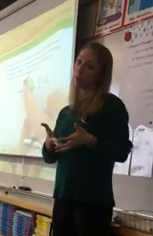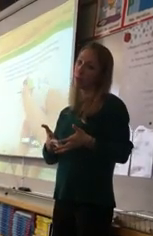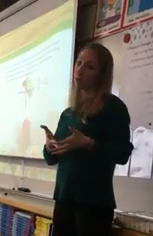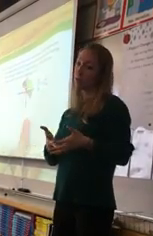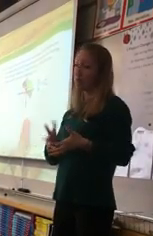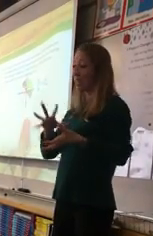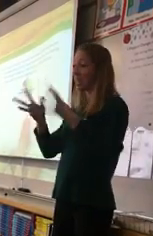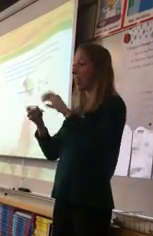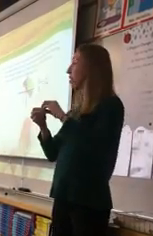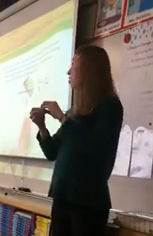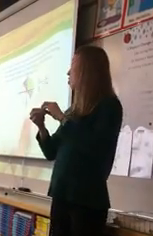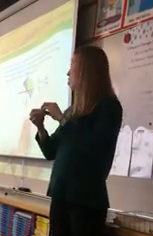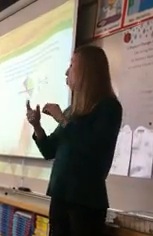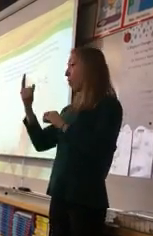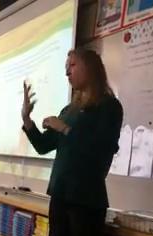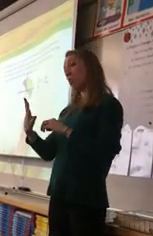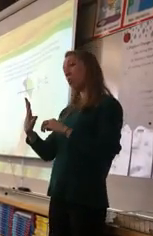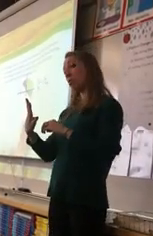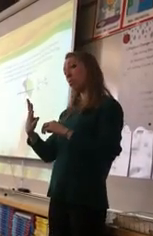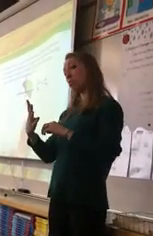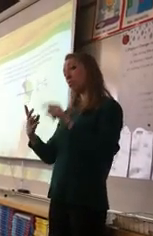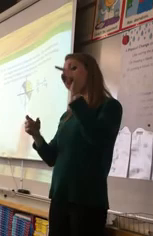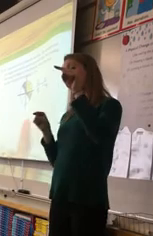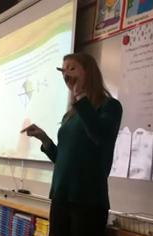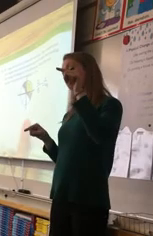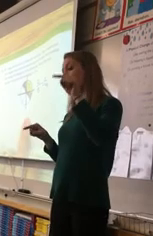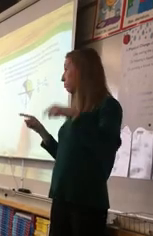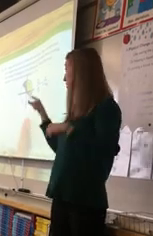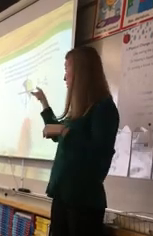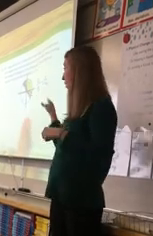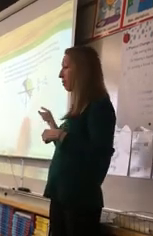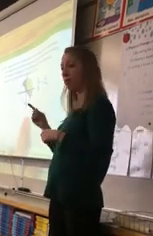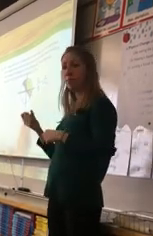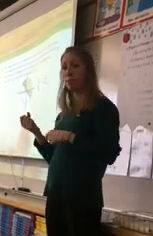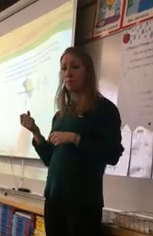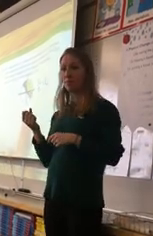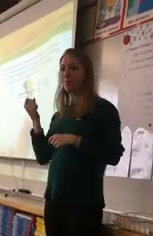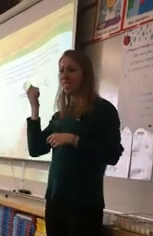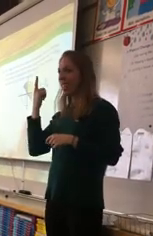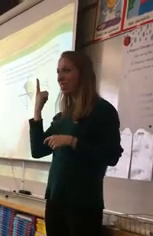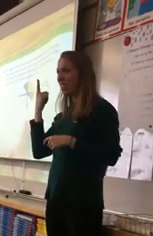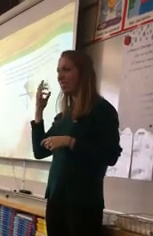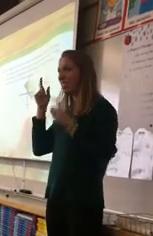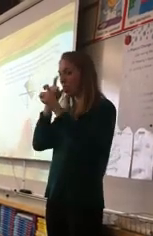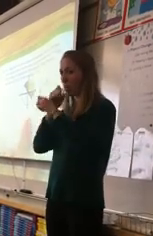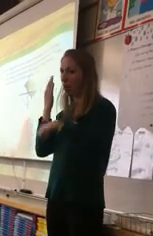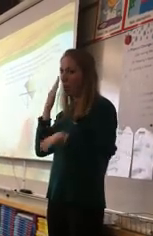fourth of the whole pie. Okay. I get it. I know. It's tricky. Yeah. Wait, but it says he eats 1/4 of the